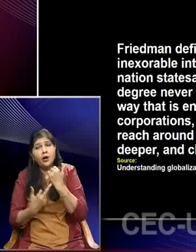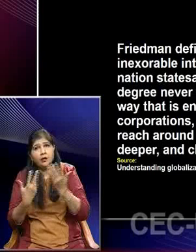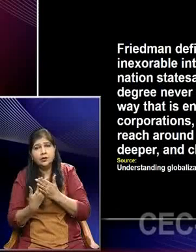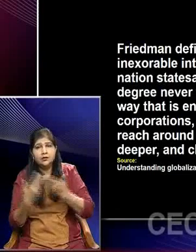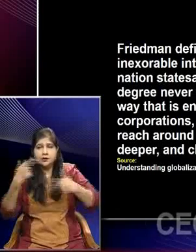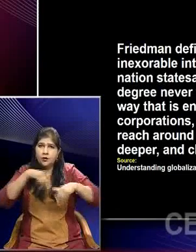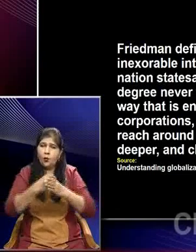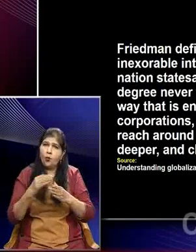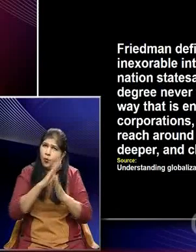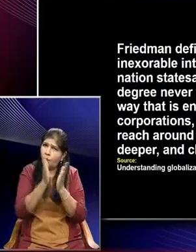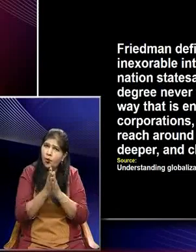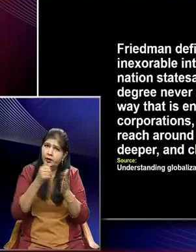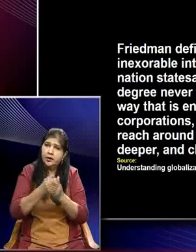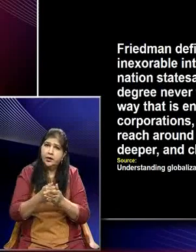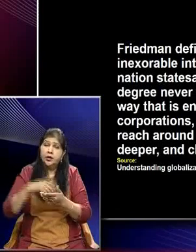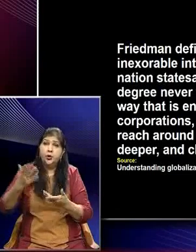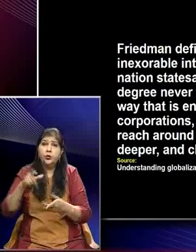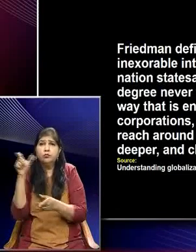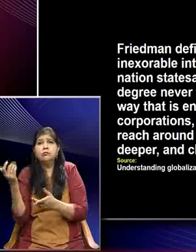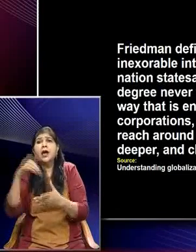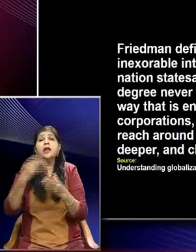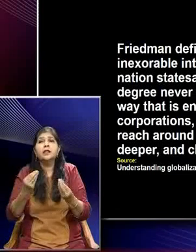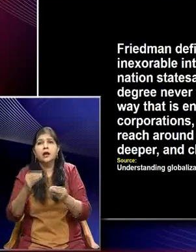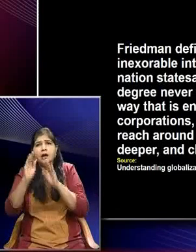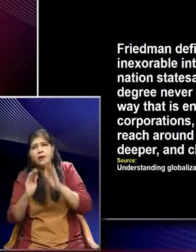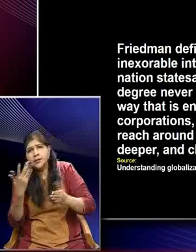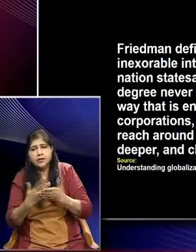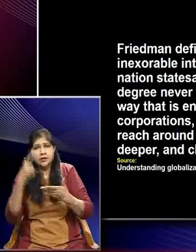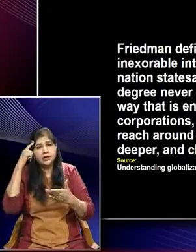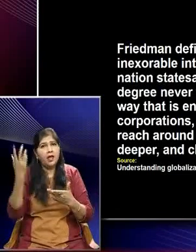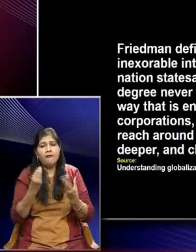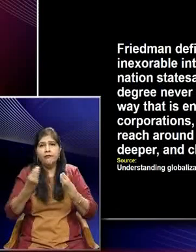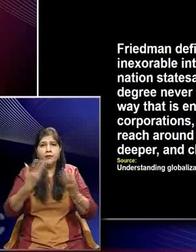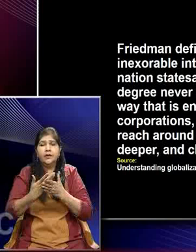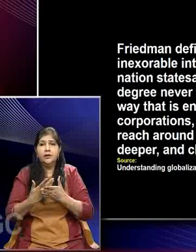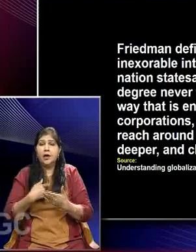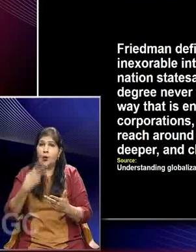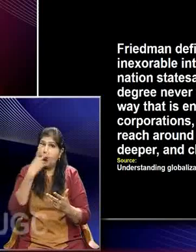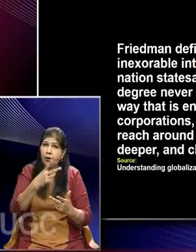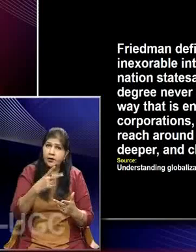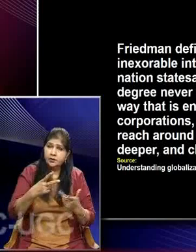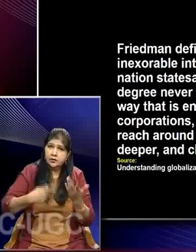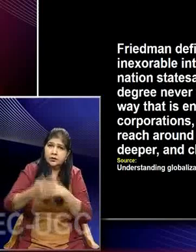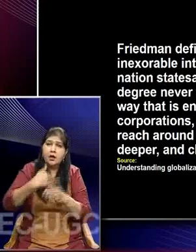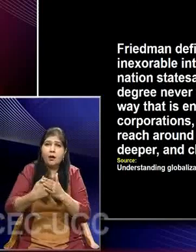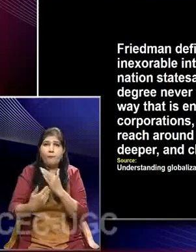technologies to a degree never witnessed